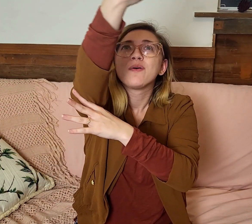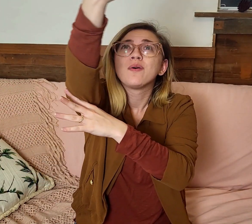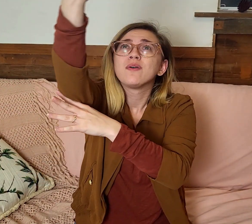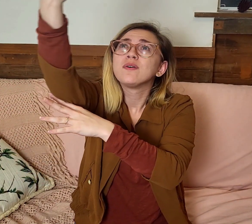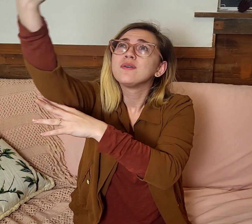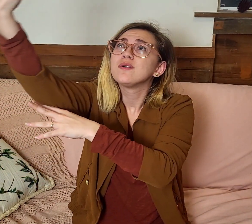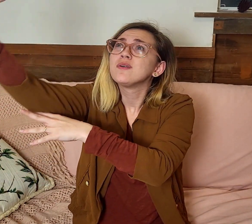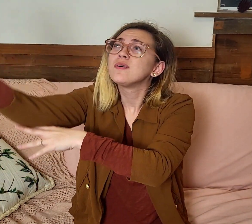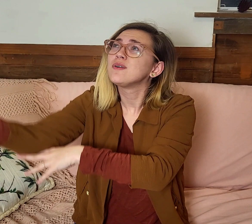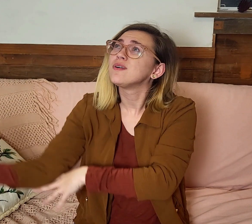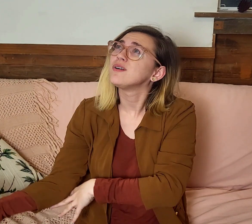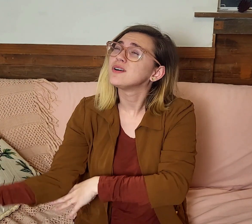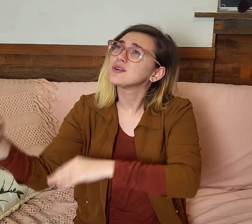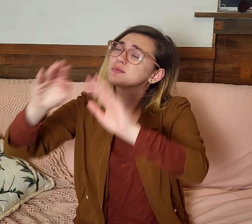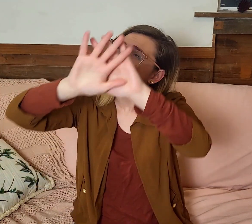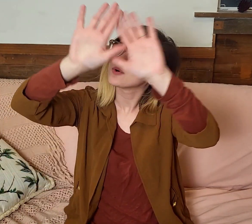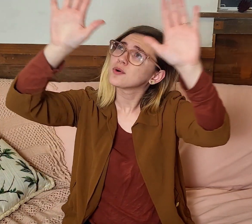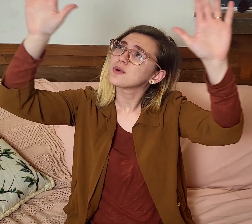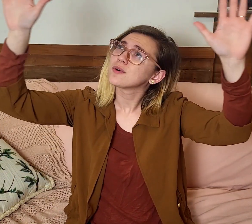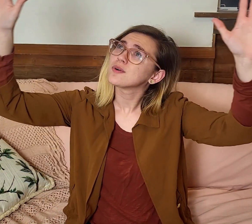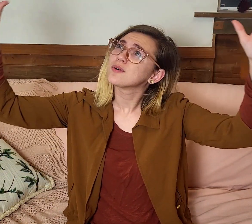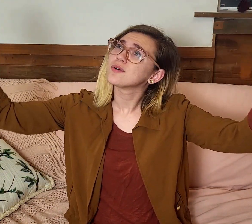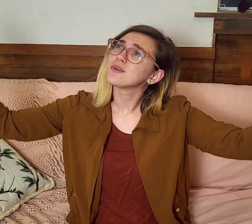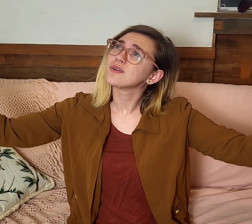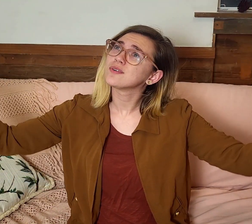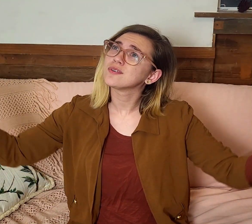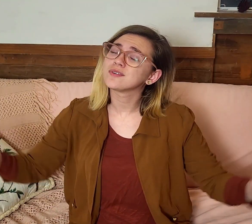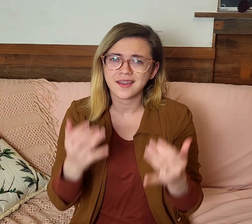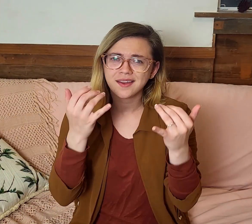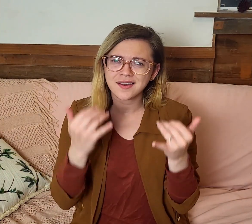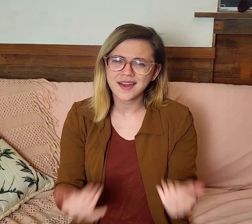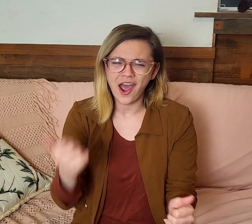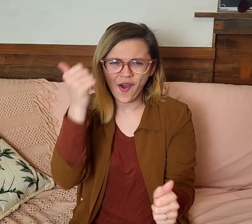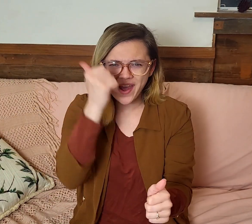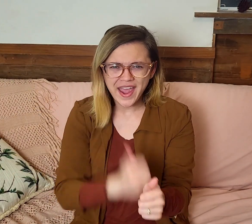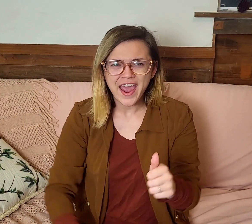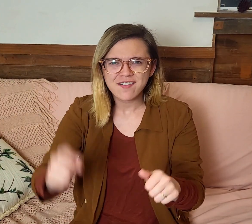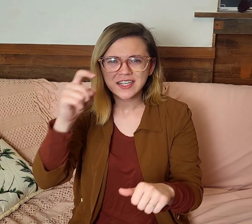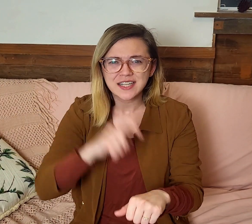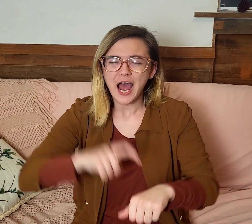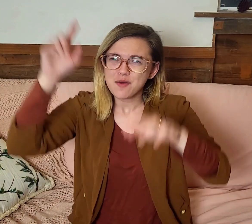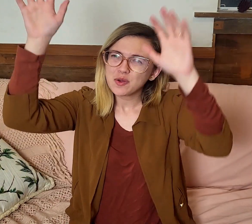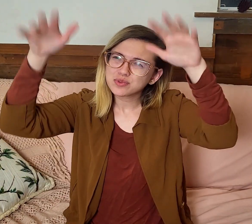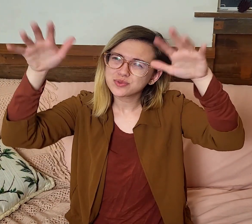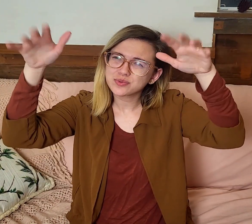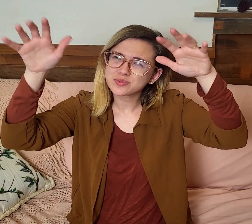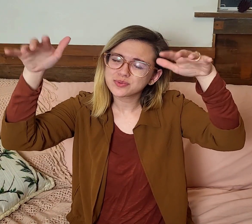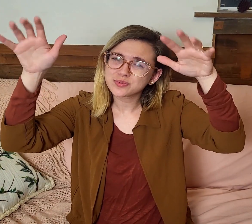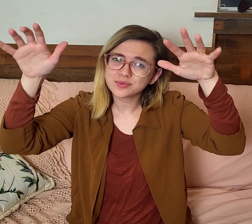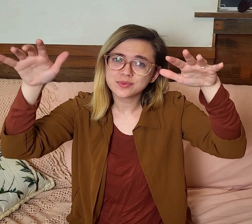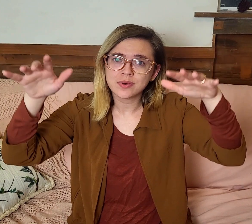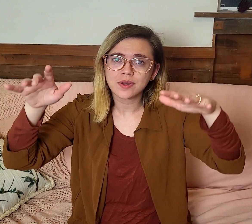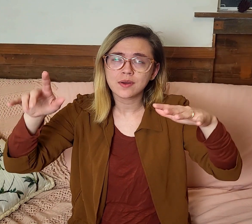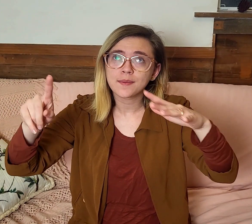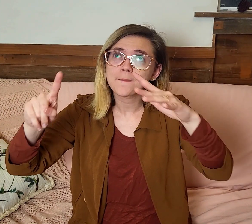rainbow full of colors. And now every time after it